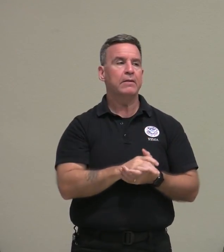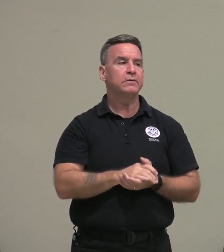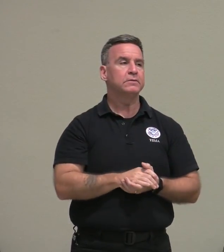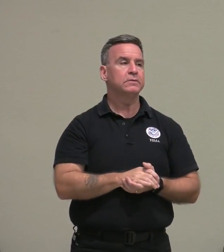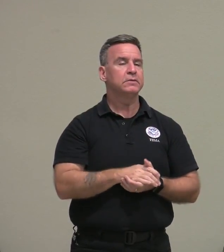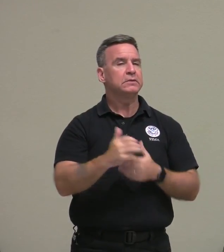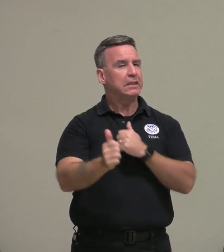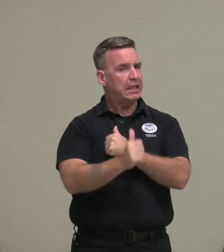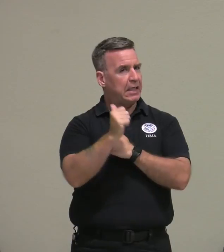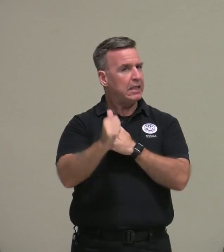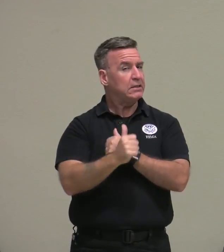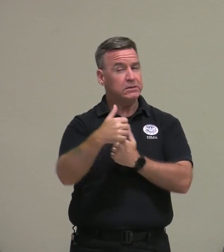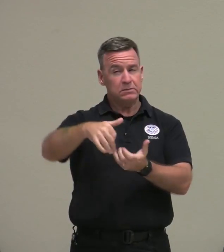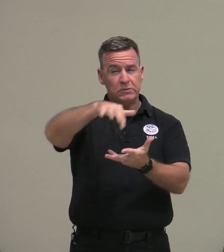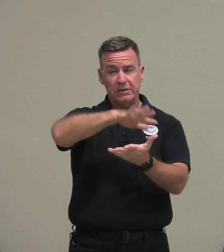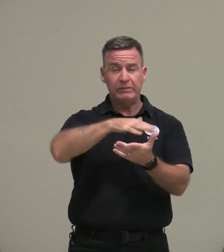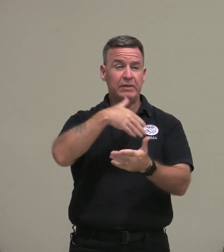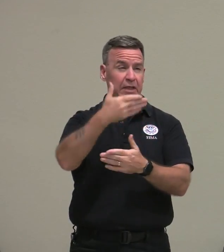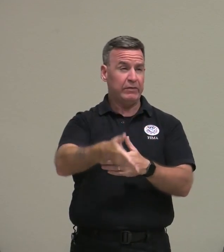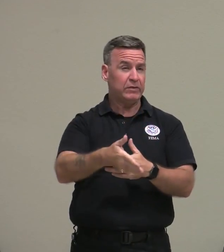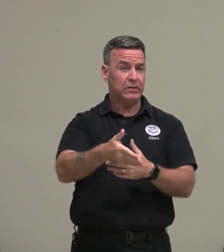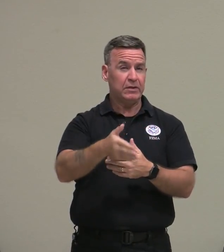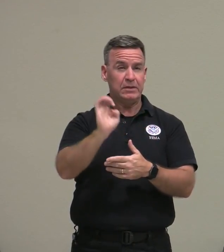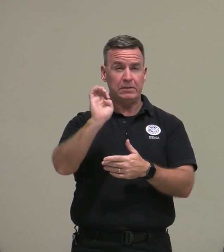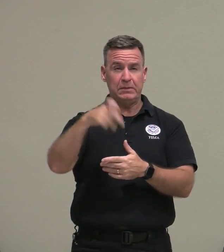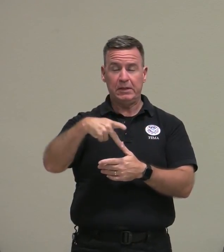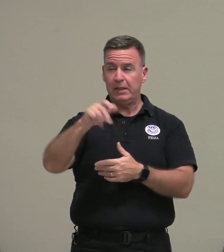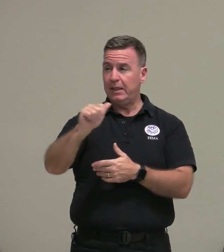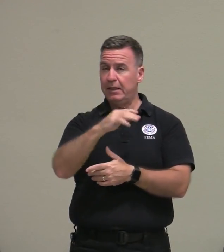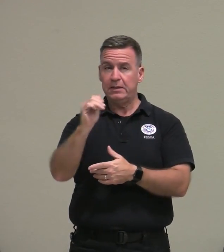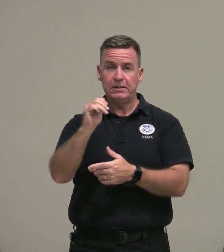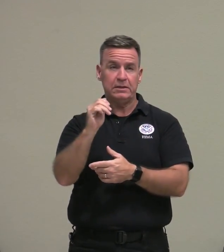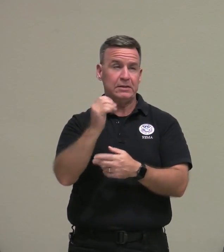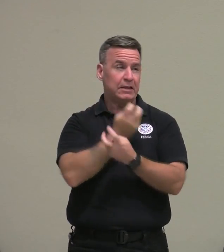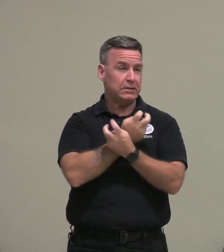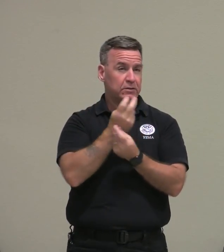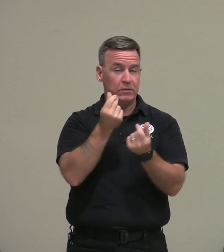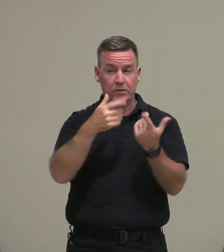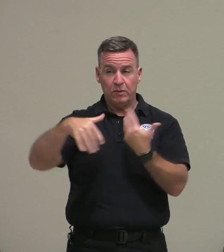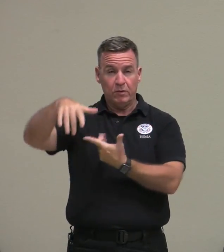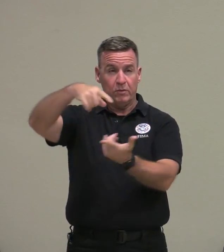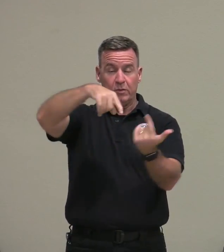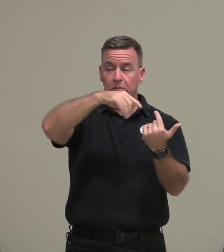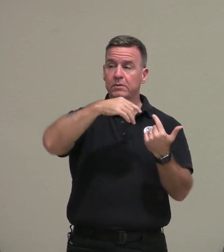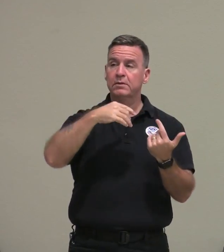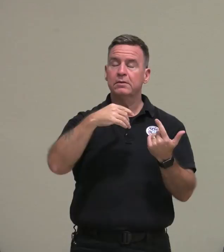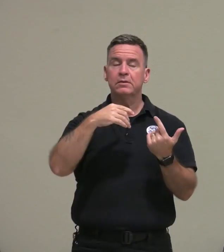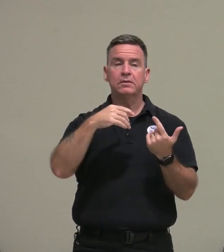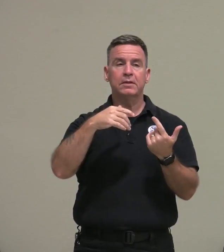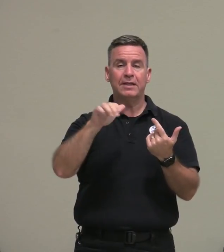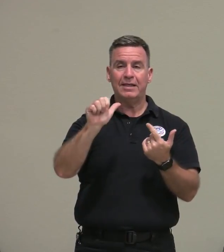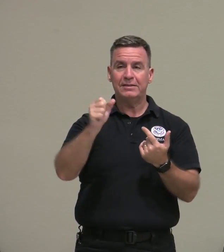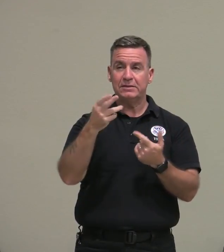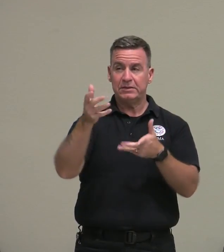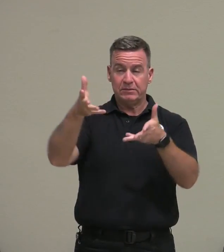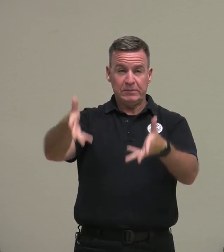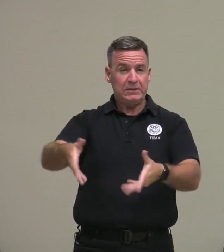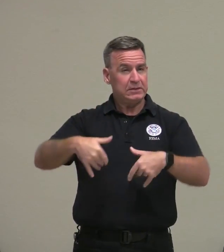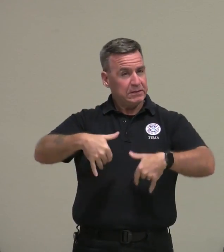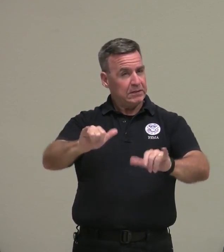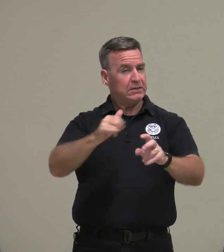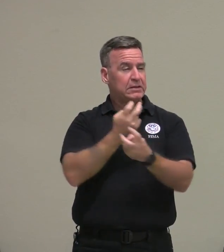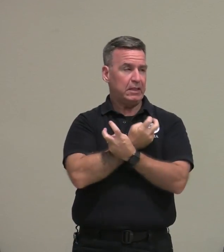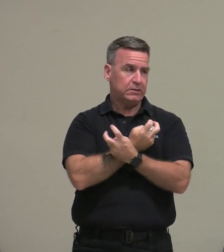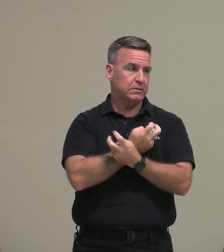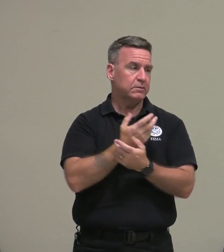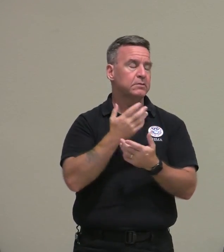It's hazardous debris. Even after our EPA and toxic crews go through, the ash that's remaining is still